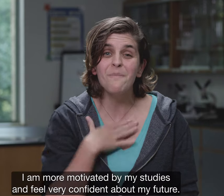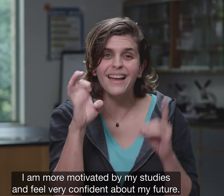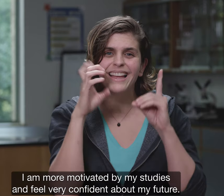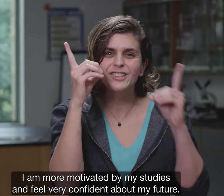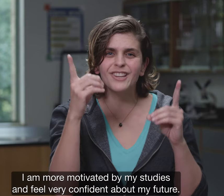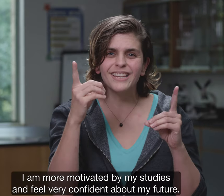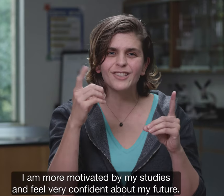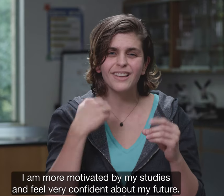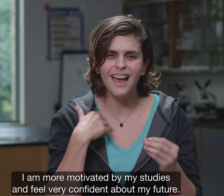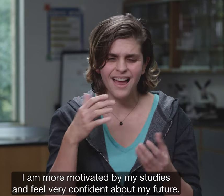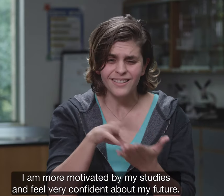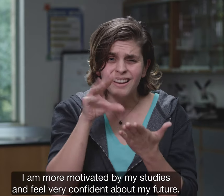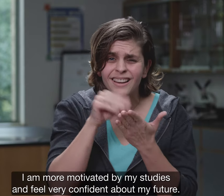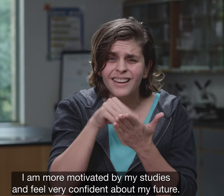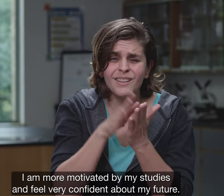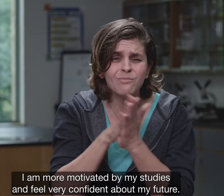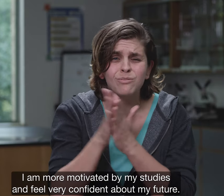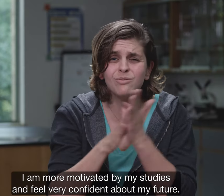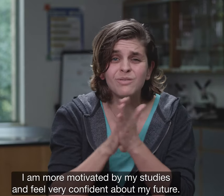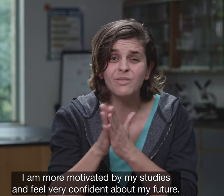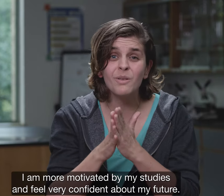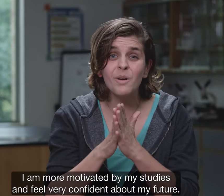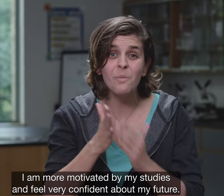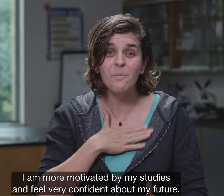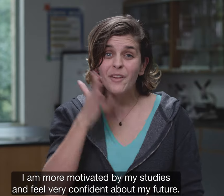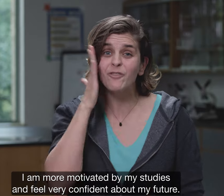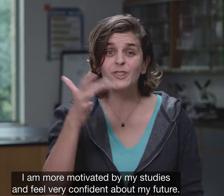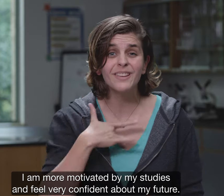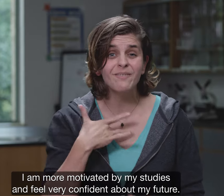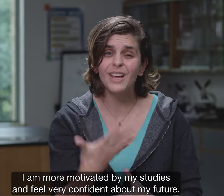I'm more motivated by my studies and feel very confident about my future. My center.